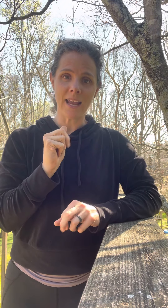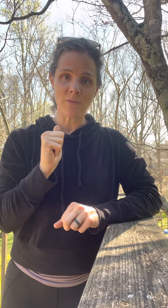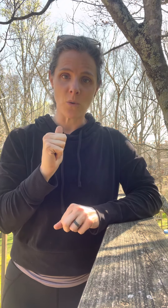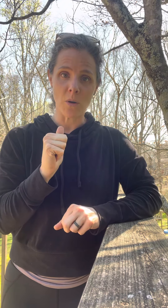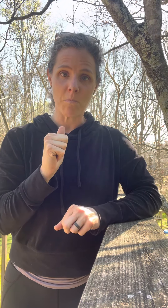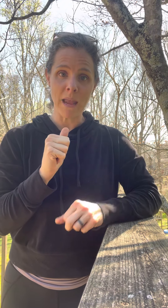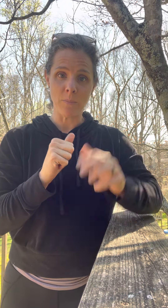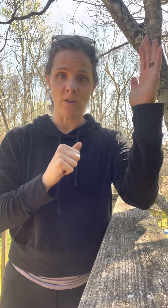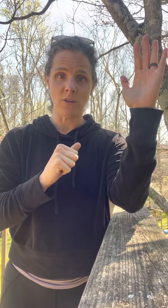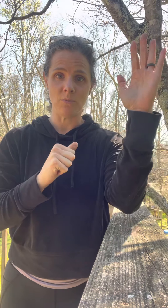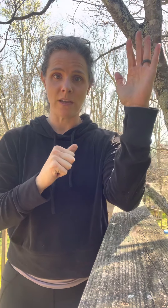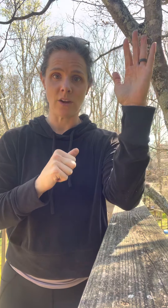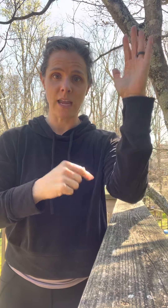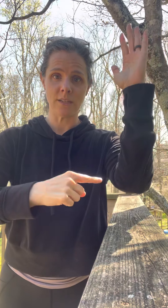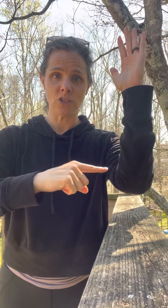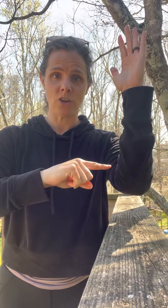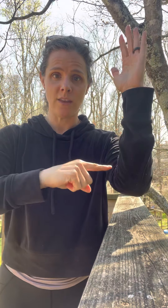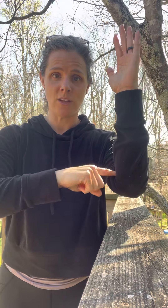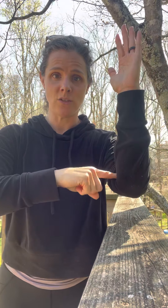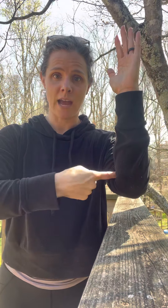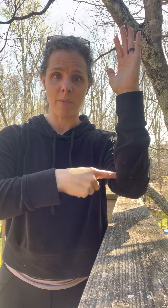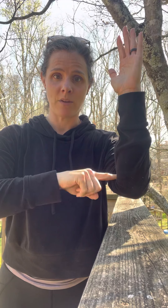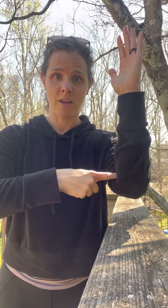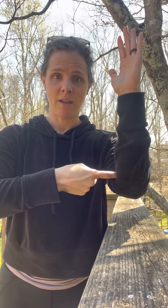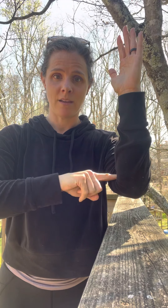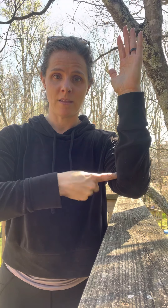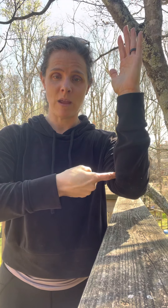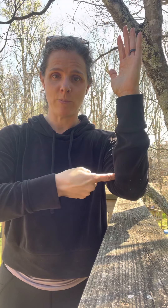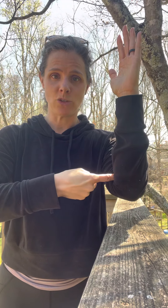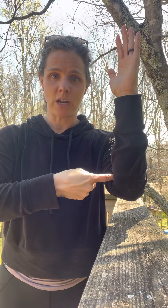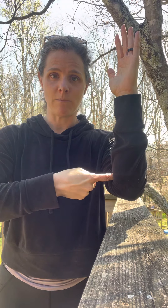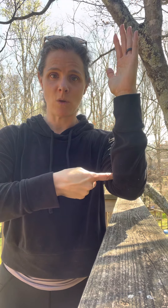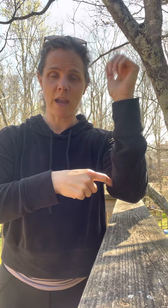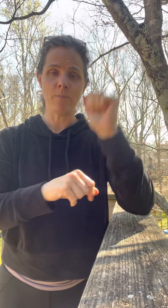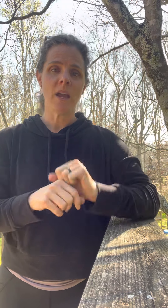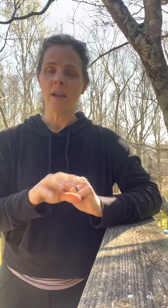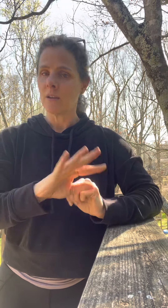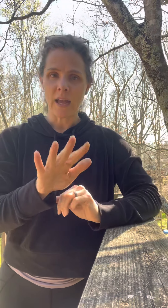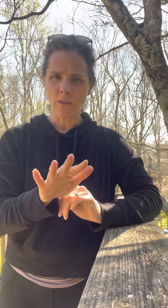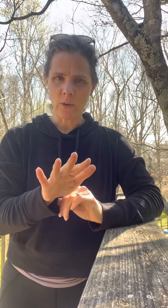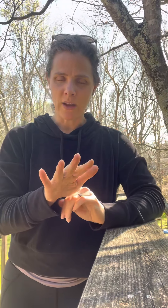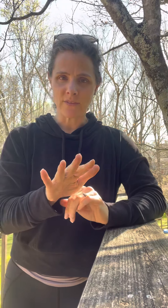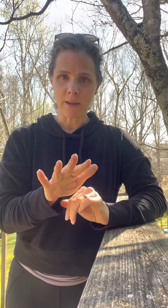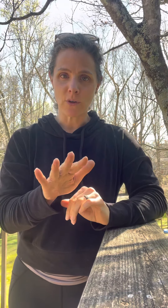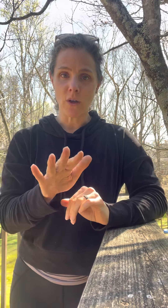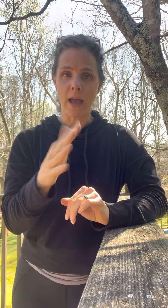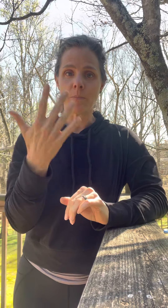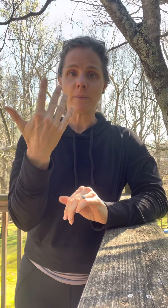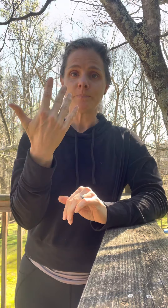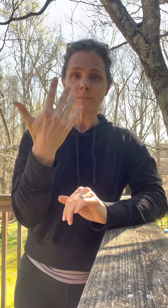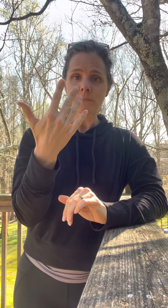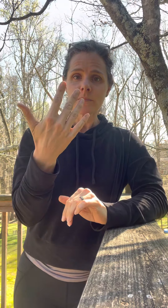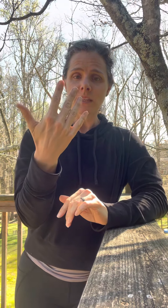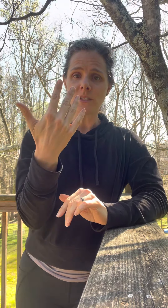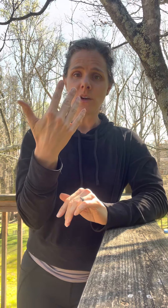for maple and you make your hand a tree and then you tap the maple tree. Okay. I don't think we have time for all that. But so